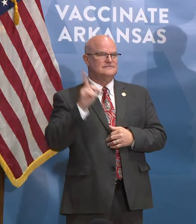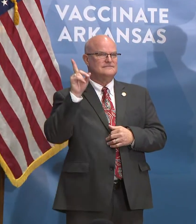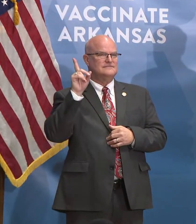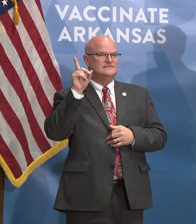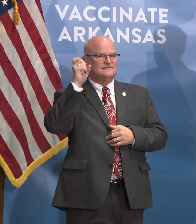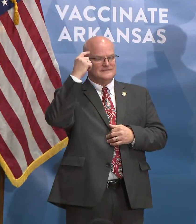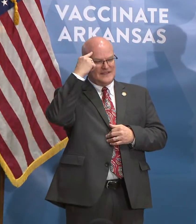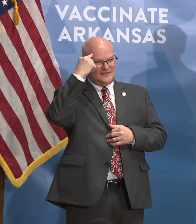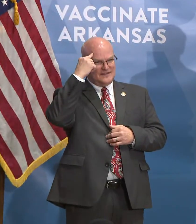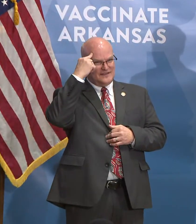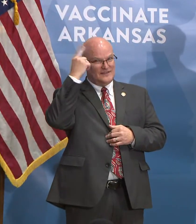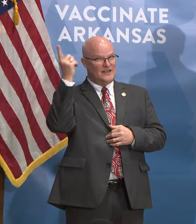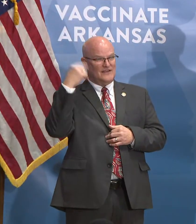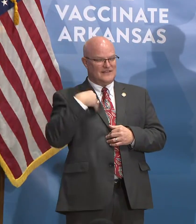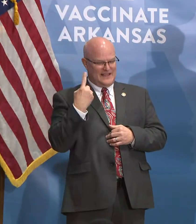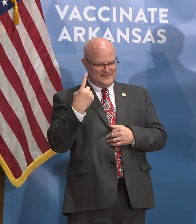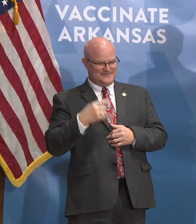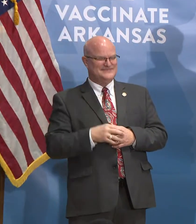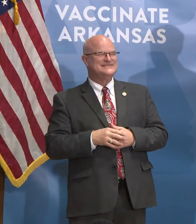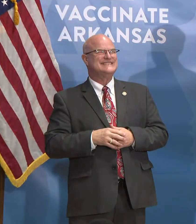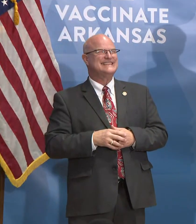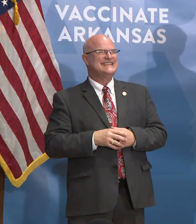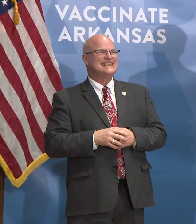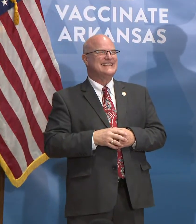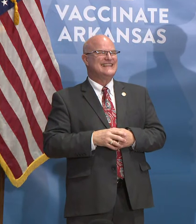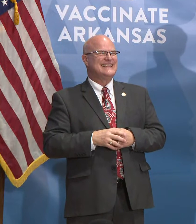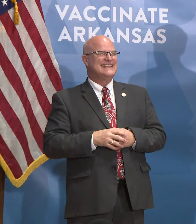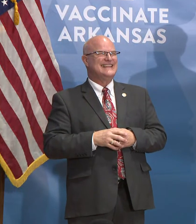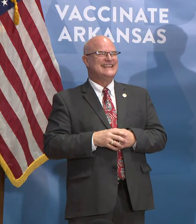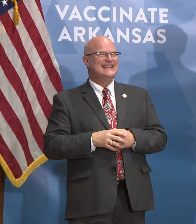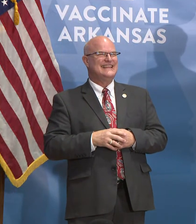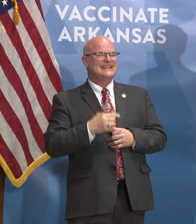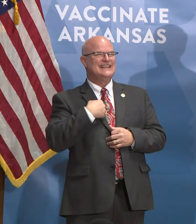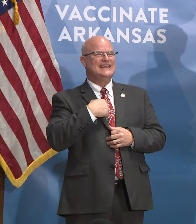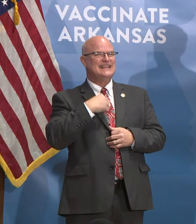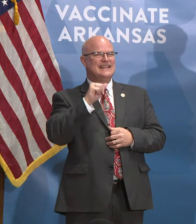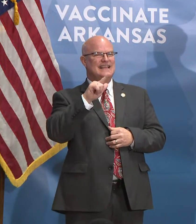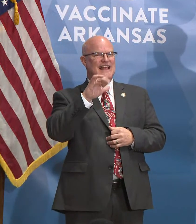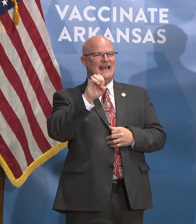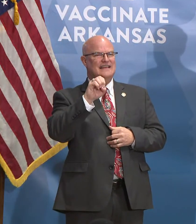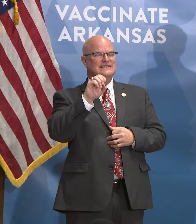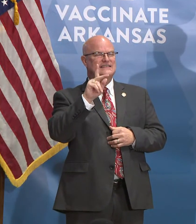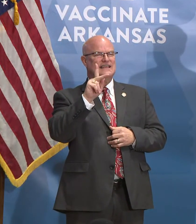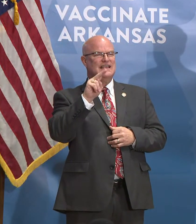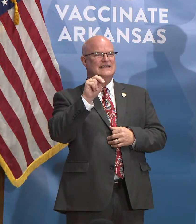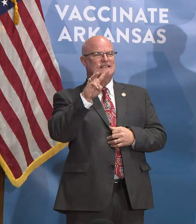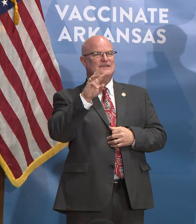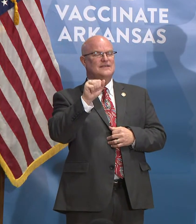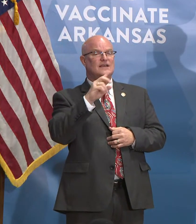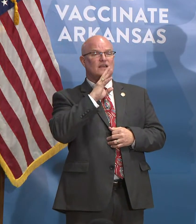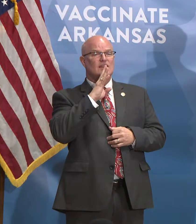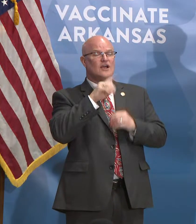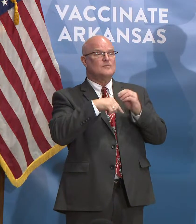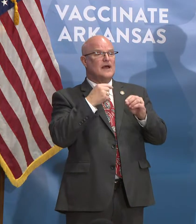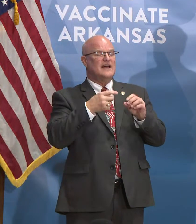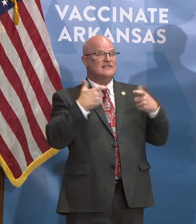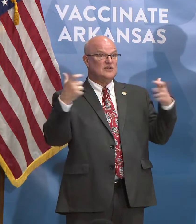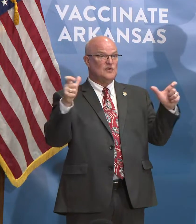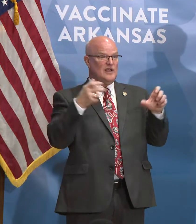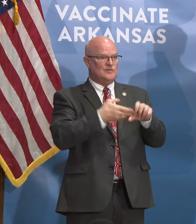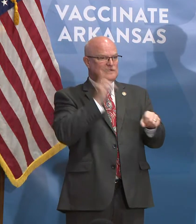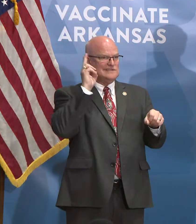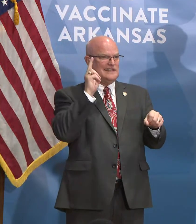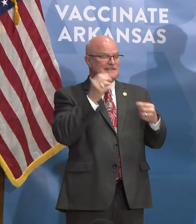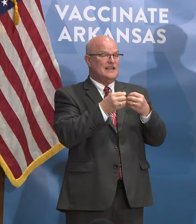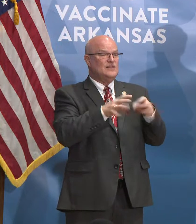Governor. You've got the last word. Okay. This is Alex with KNWA. You talked about the Great Resignation and how